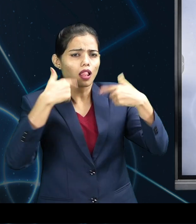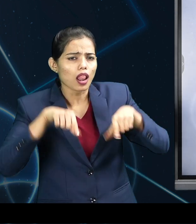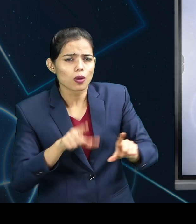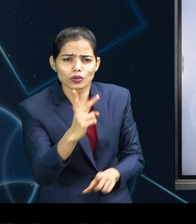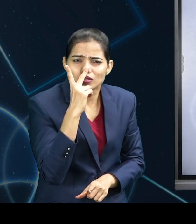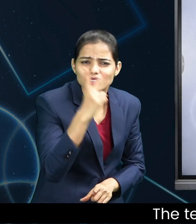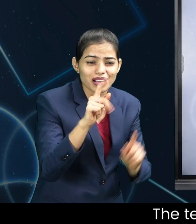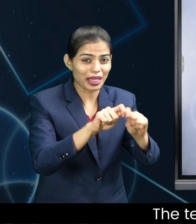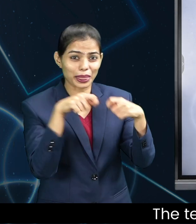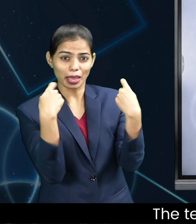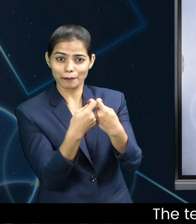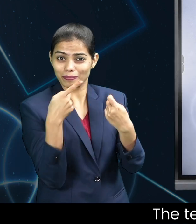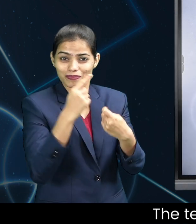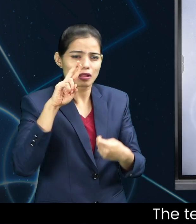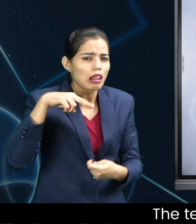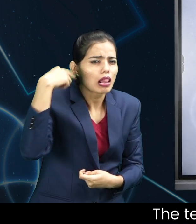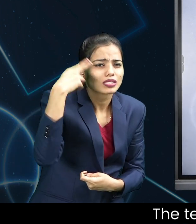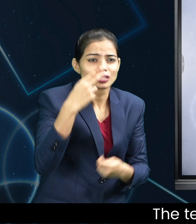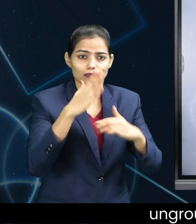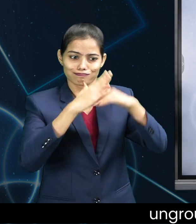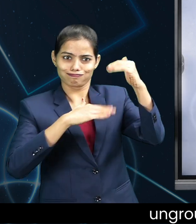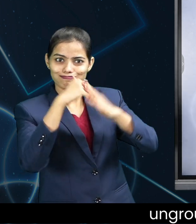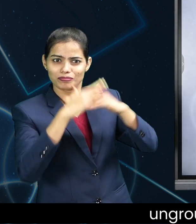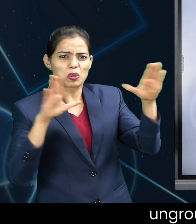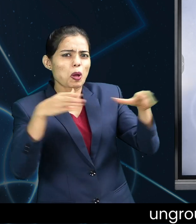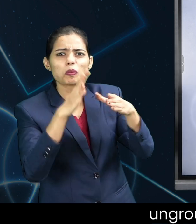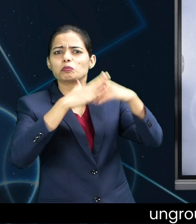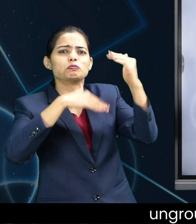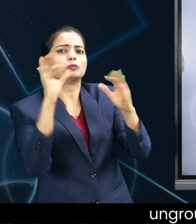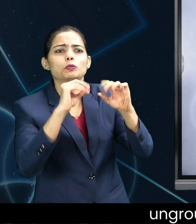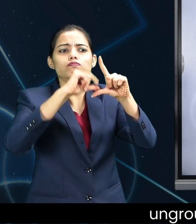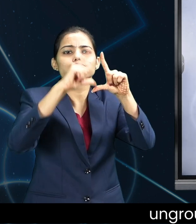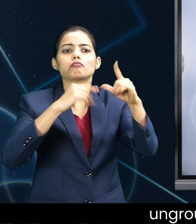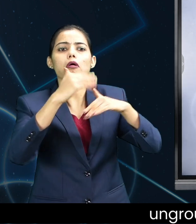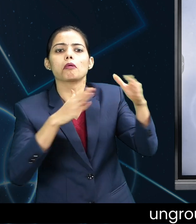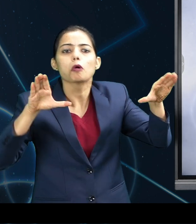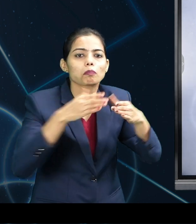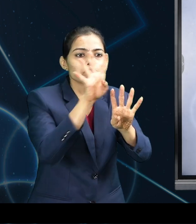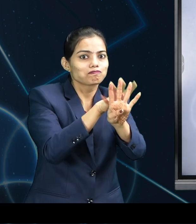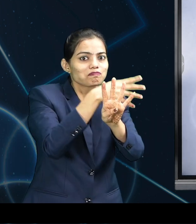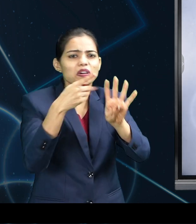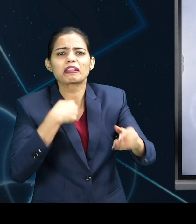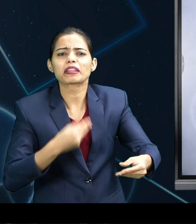Let us see the terms which we use in building the ungrouped frequency distribution table by taking an